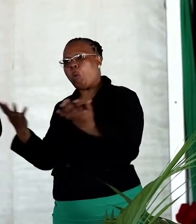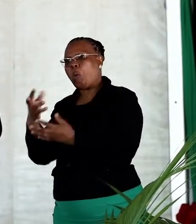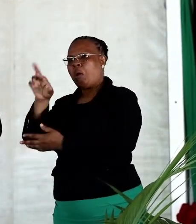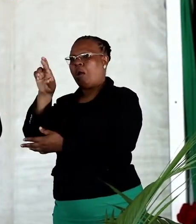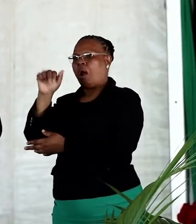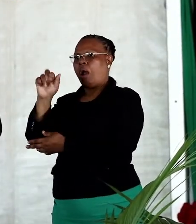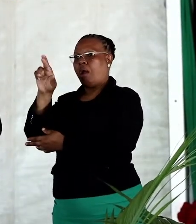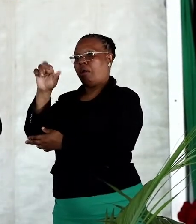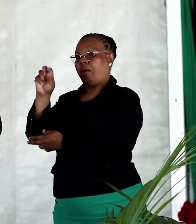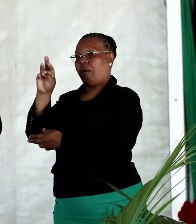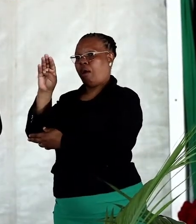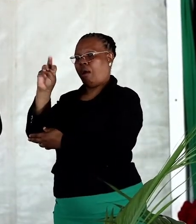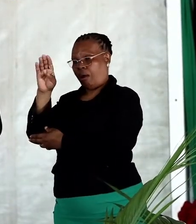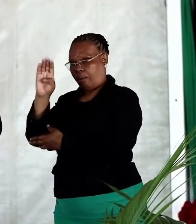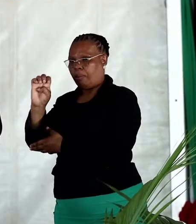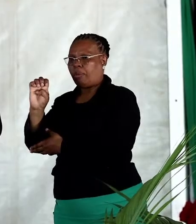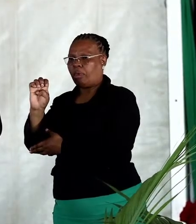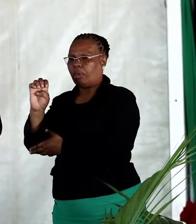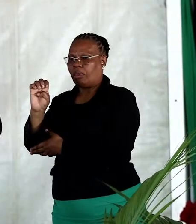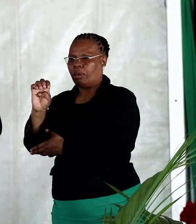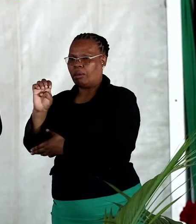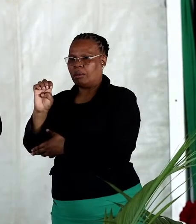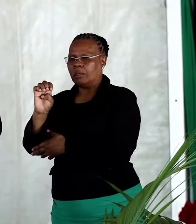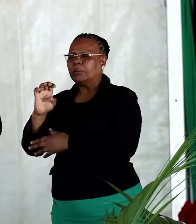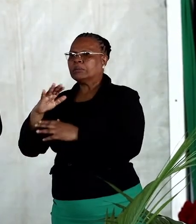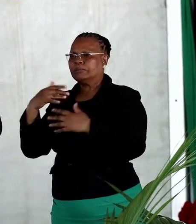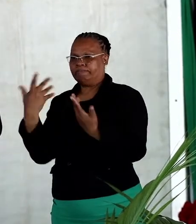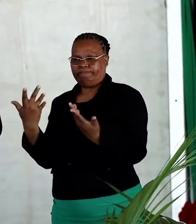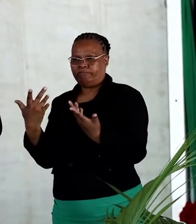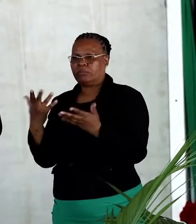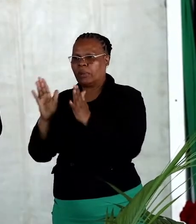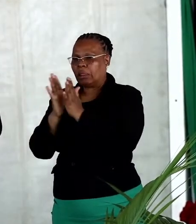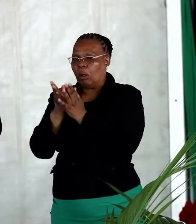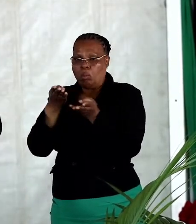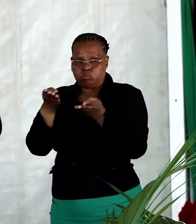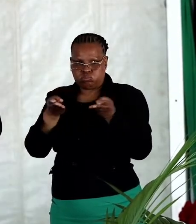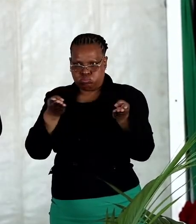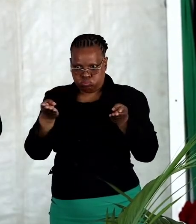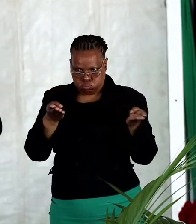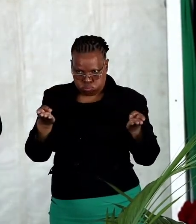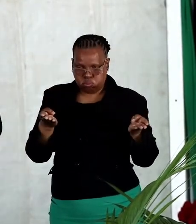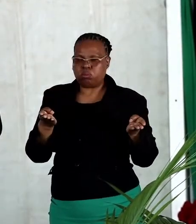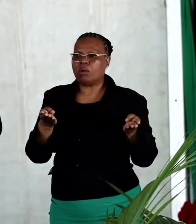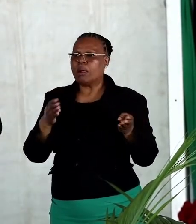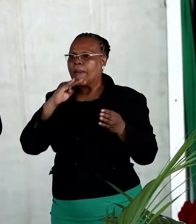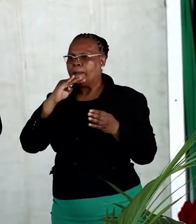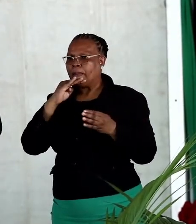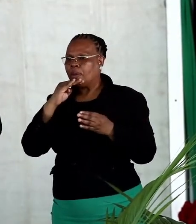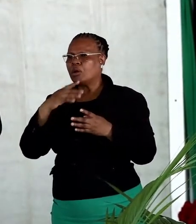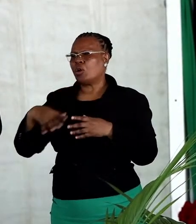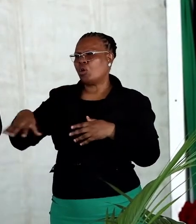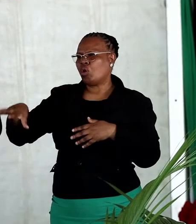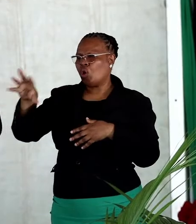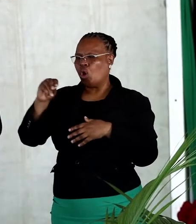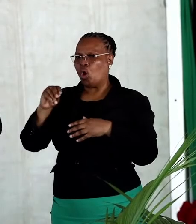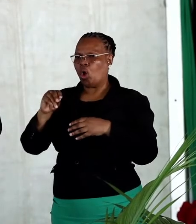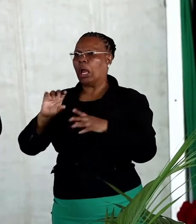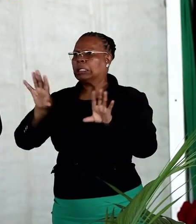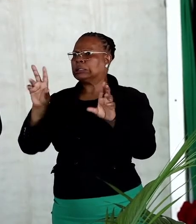and traditional leaders that are here, religious leaders that are here today, veterans of our liberation